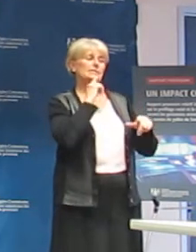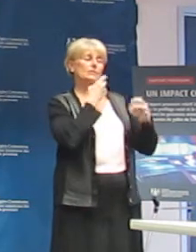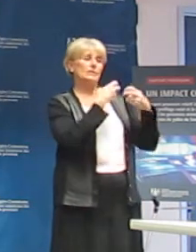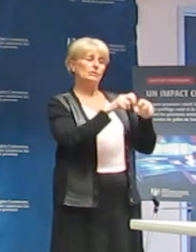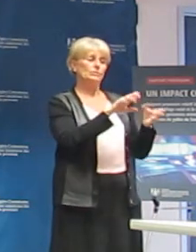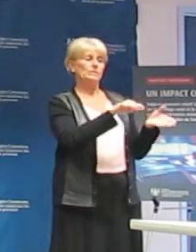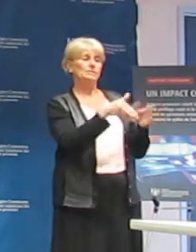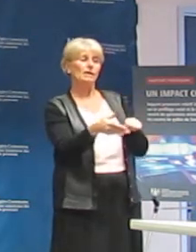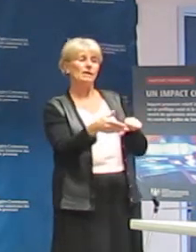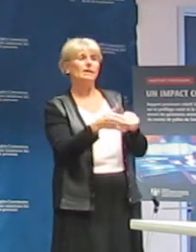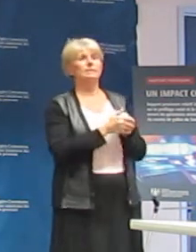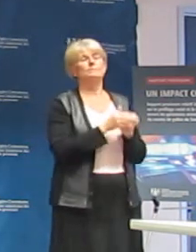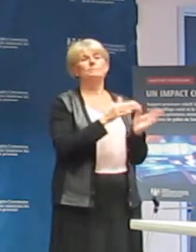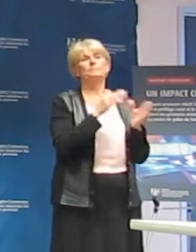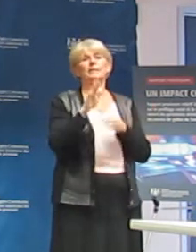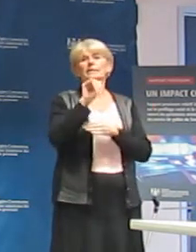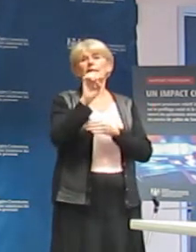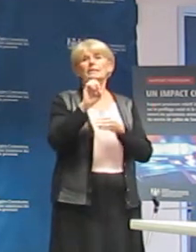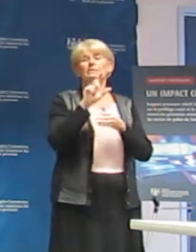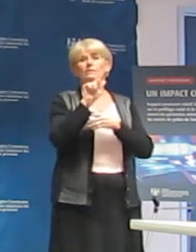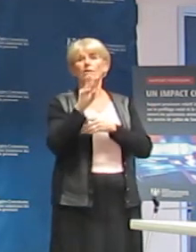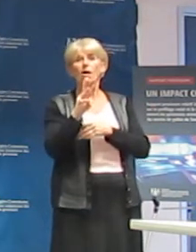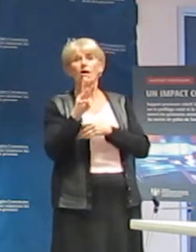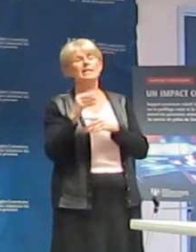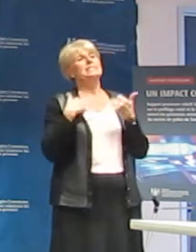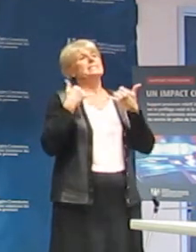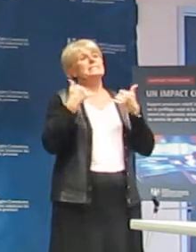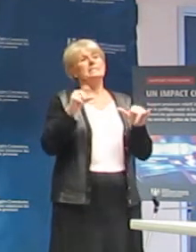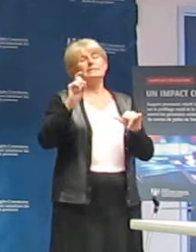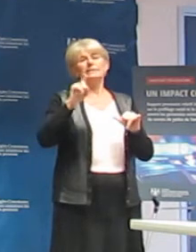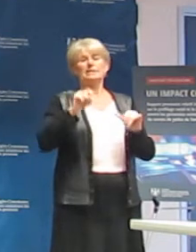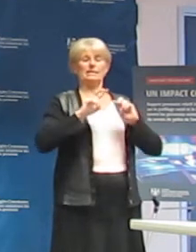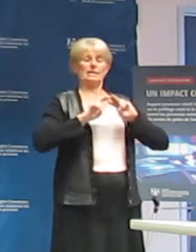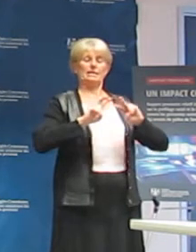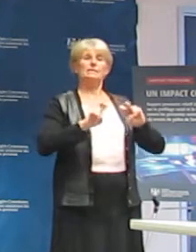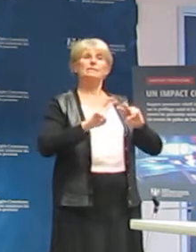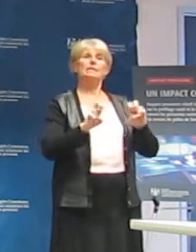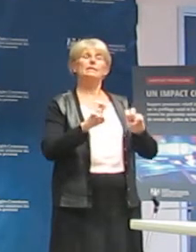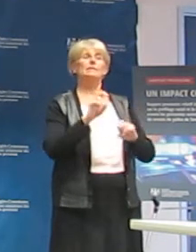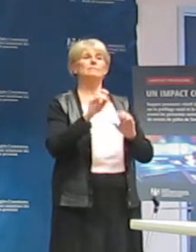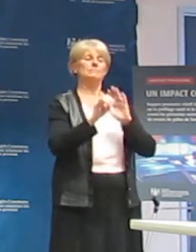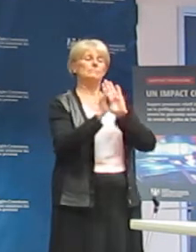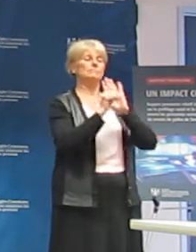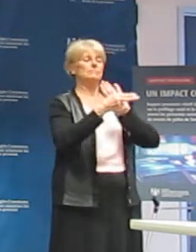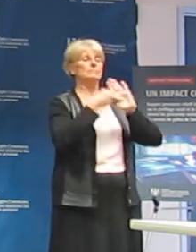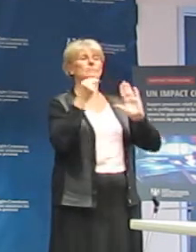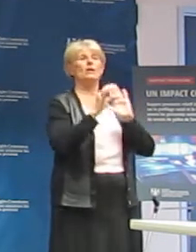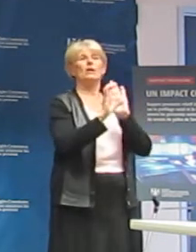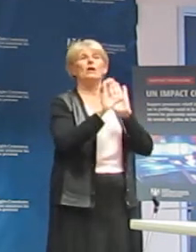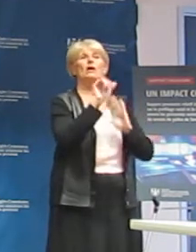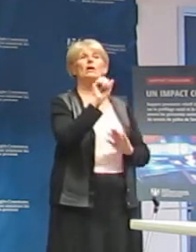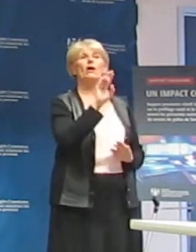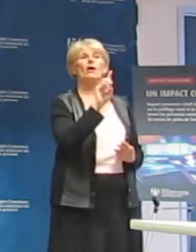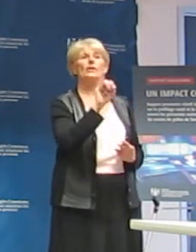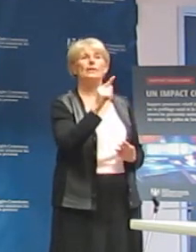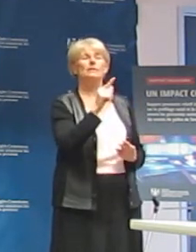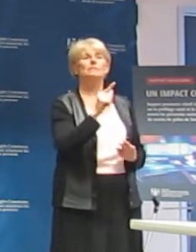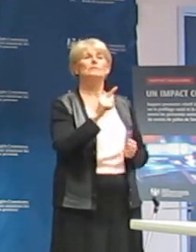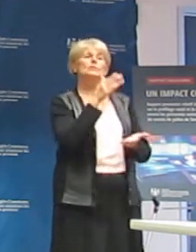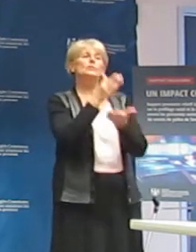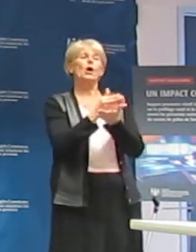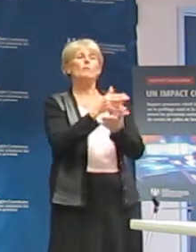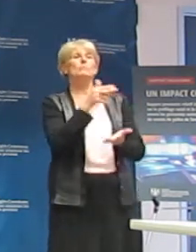injury and death, and we've looked at case law. We still want to analyze carding and other stops